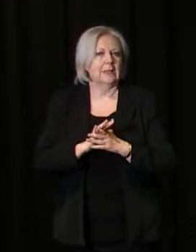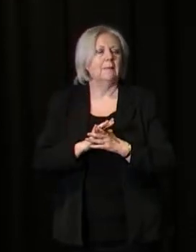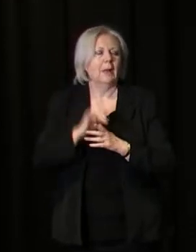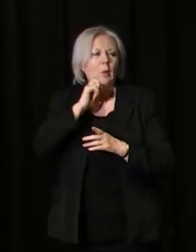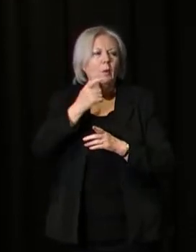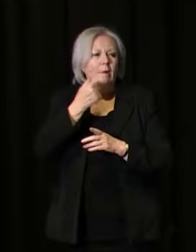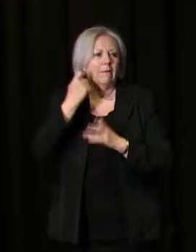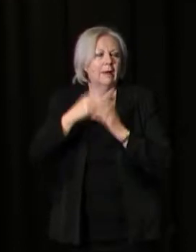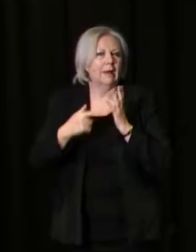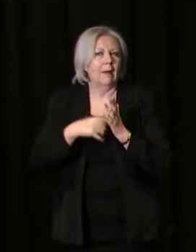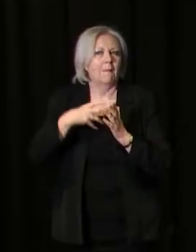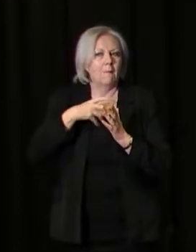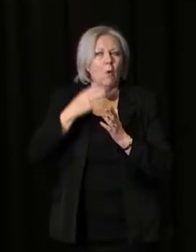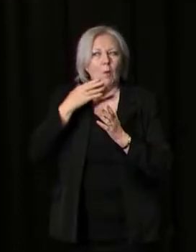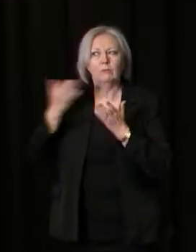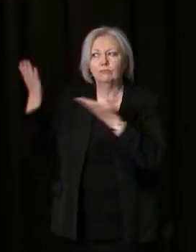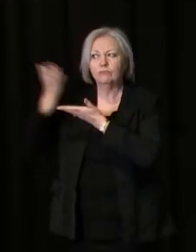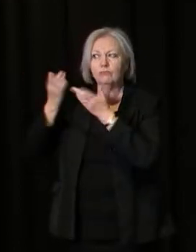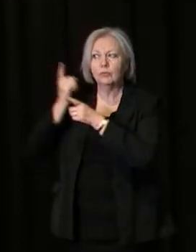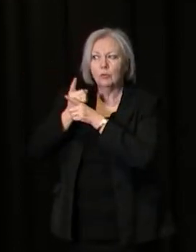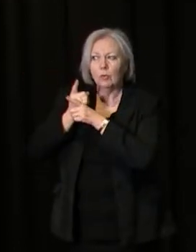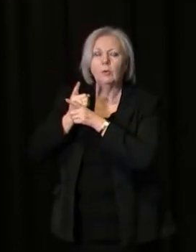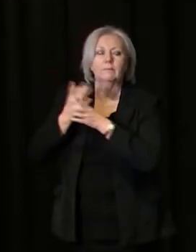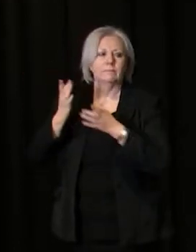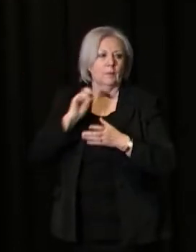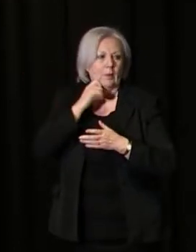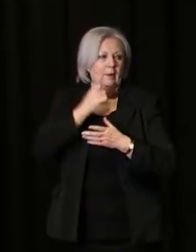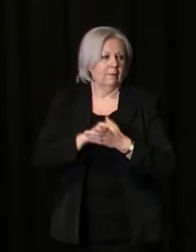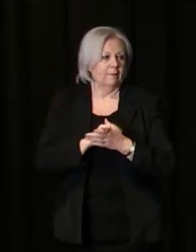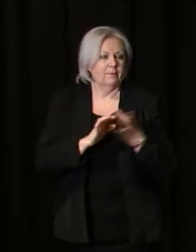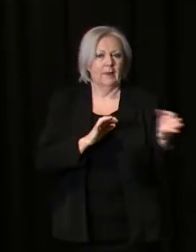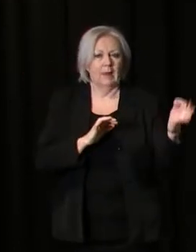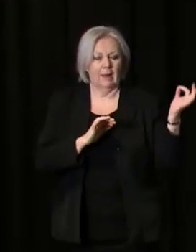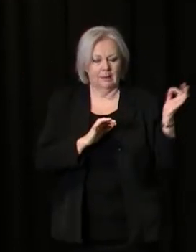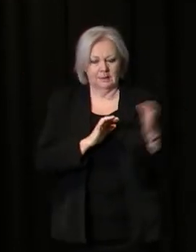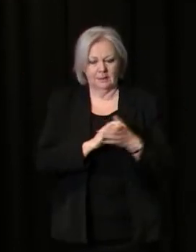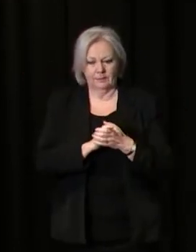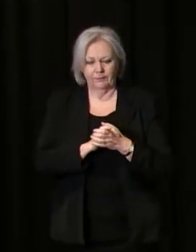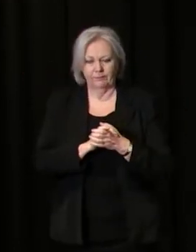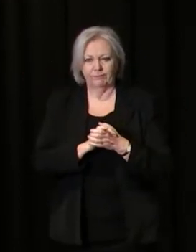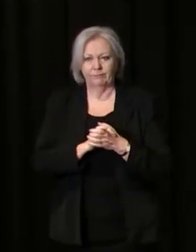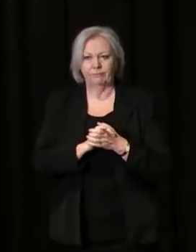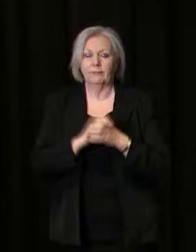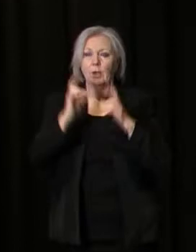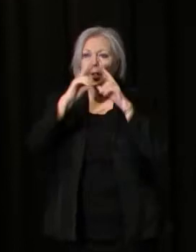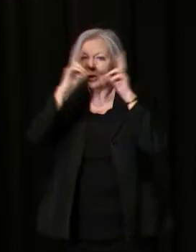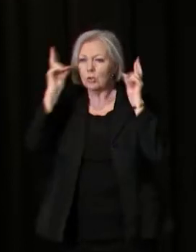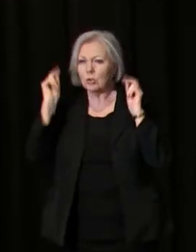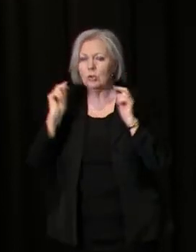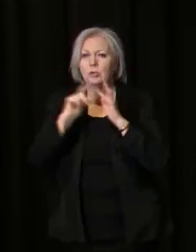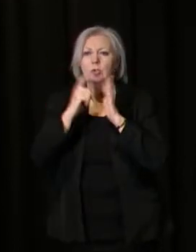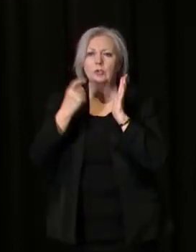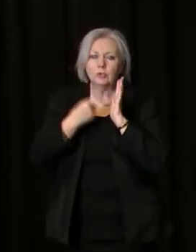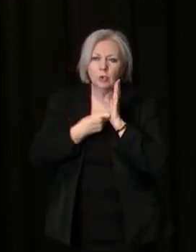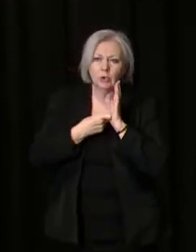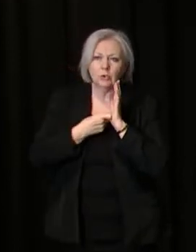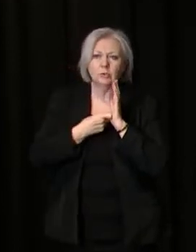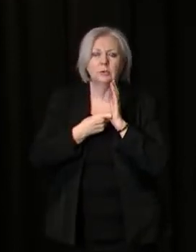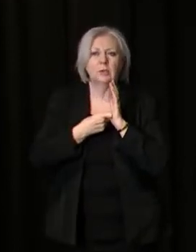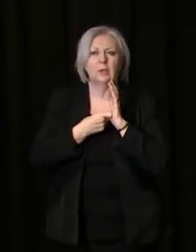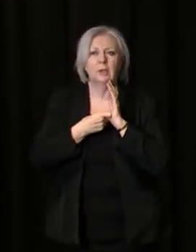that as that date draws closer. Clinical, like nurses and doctors, for example, who are working on the vaccination front line, but come back to hospitals, et cetera, a few